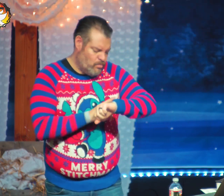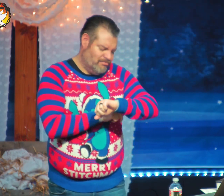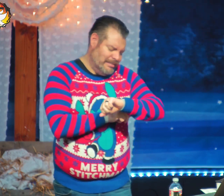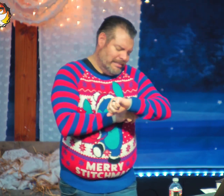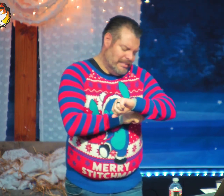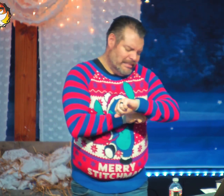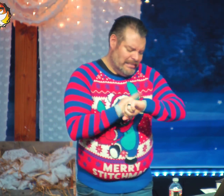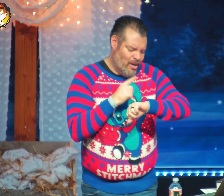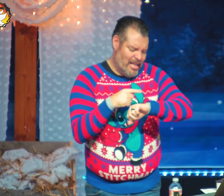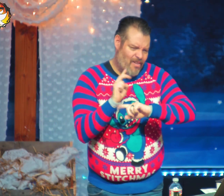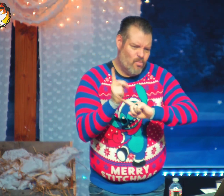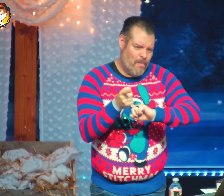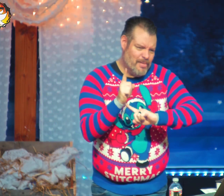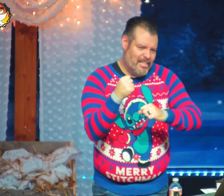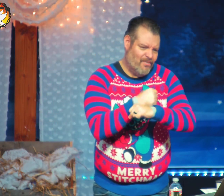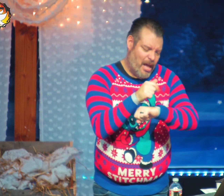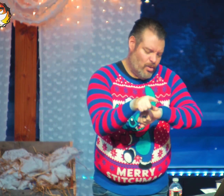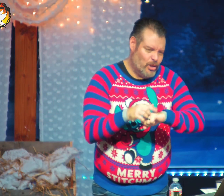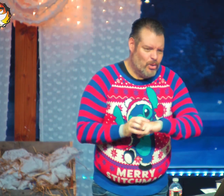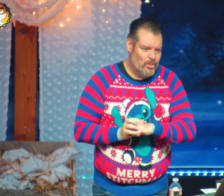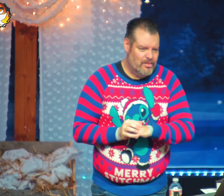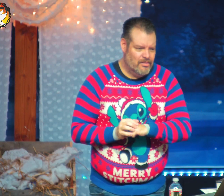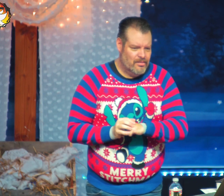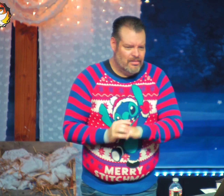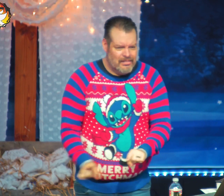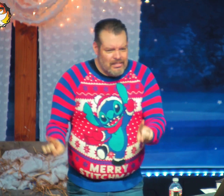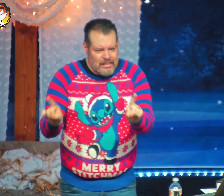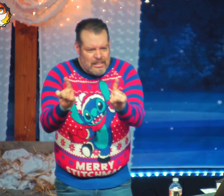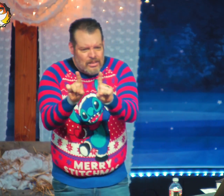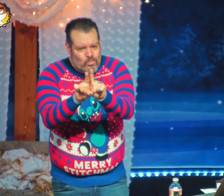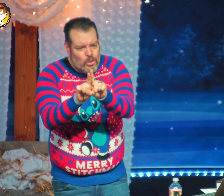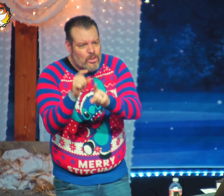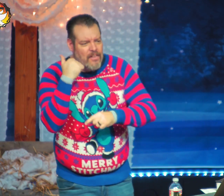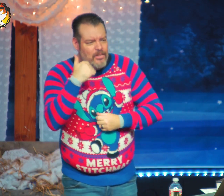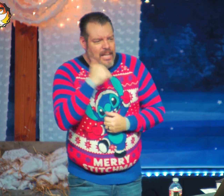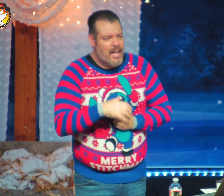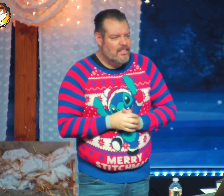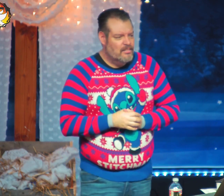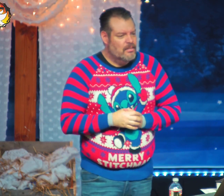But the good news is that God is fighting on your side.